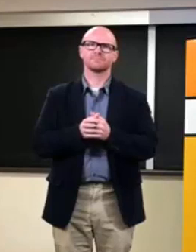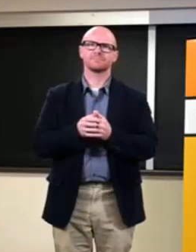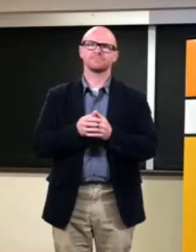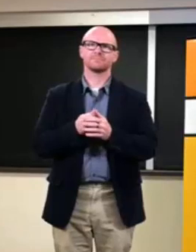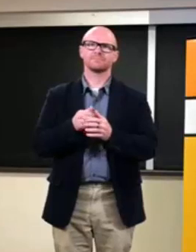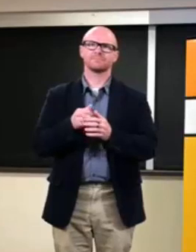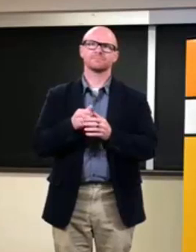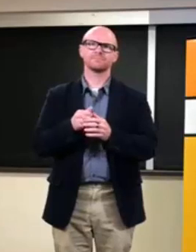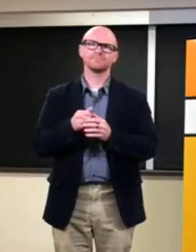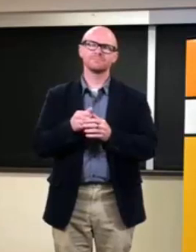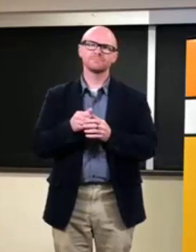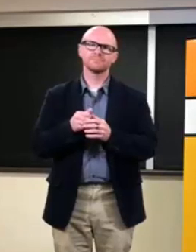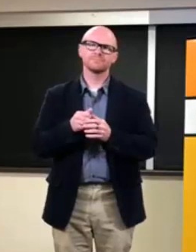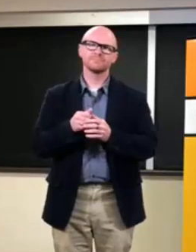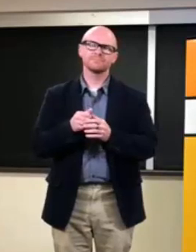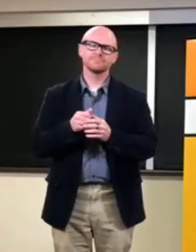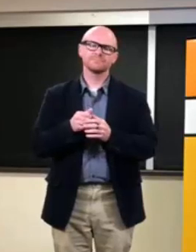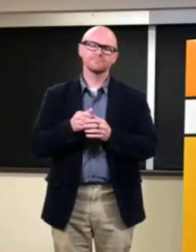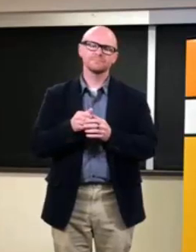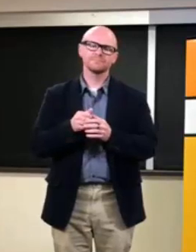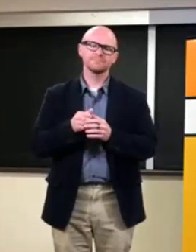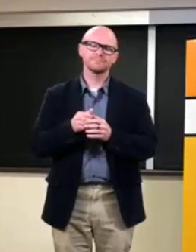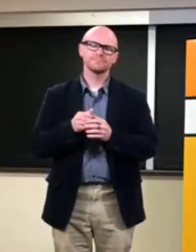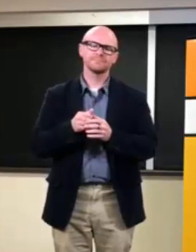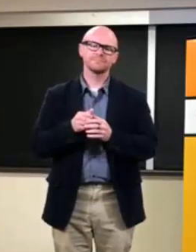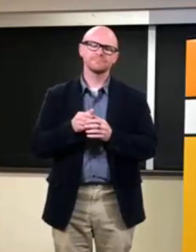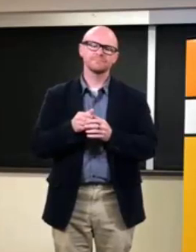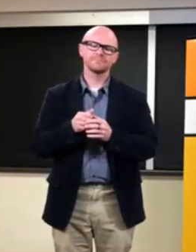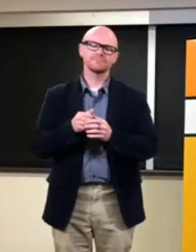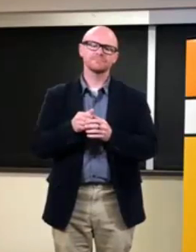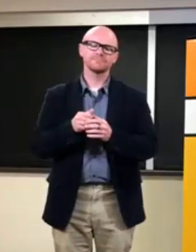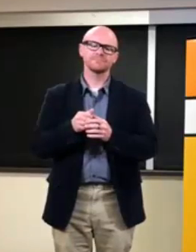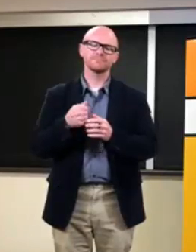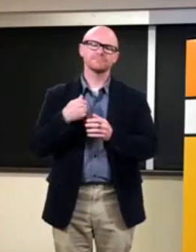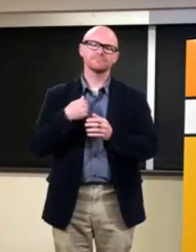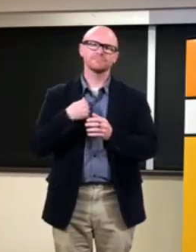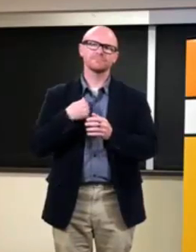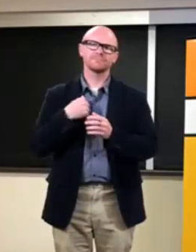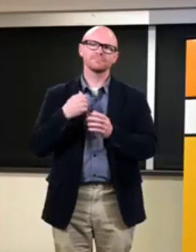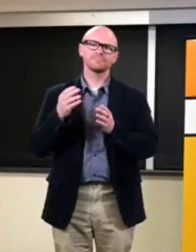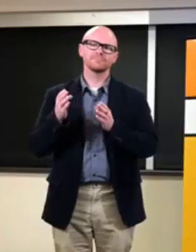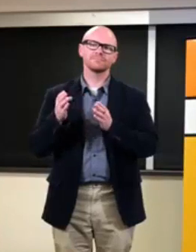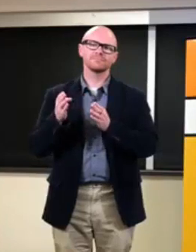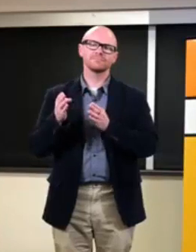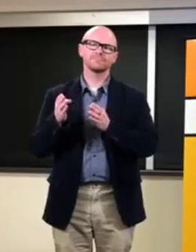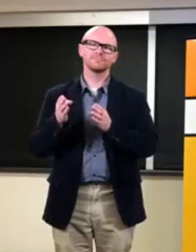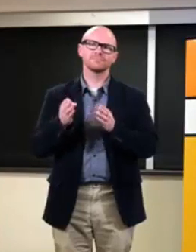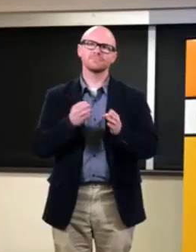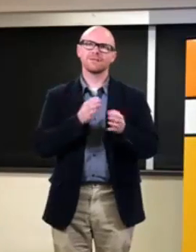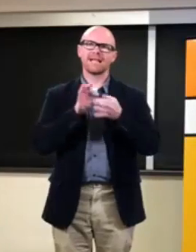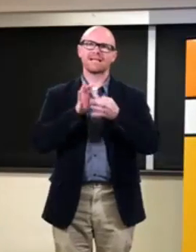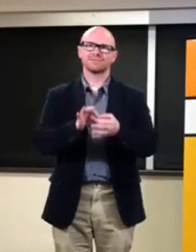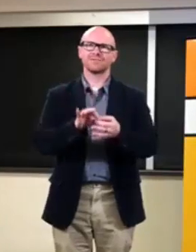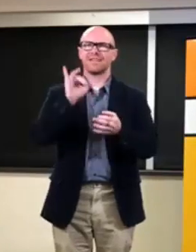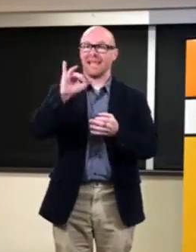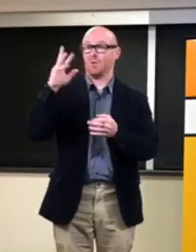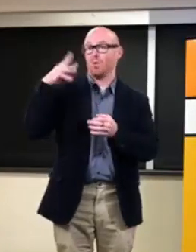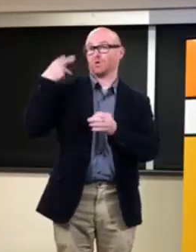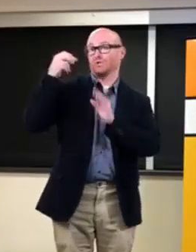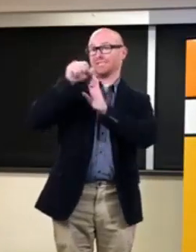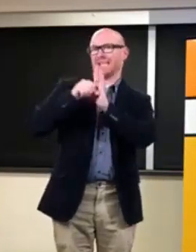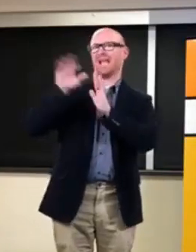is Jed Bowl from KSLCB. Sure. I was going to ask another question with regards to that modeling out of